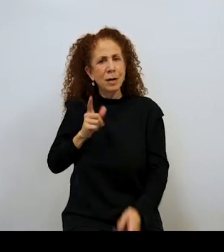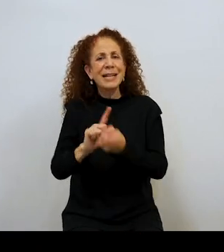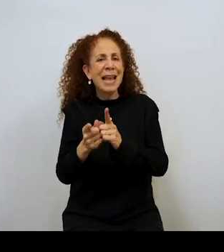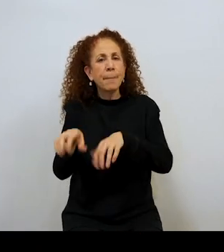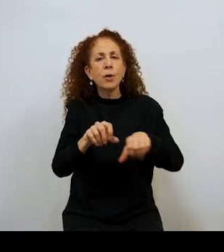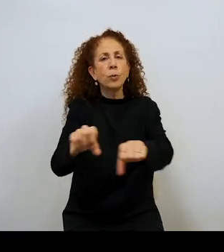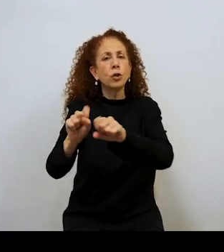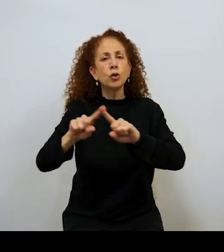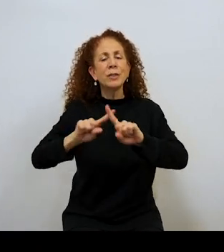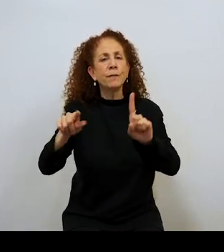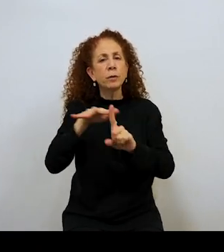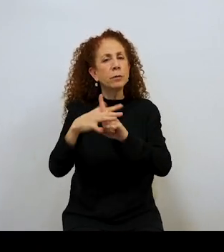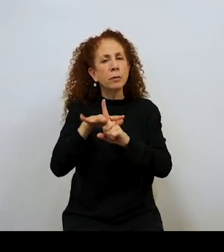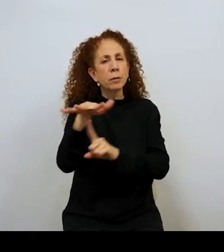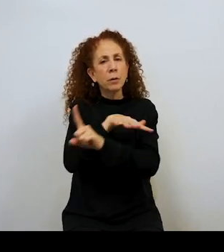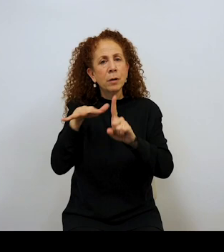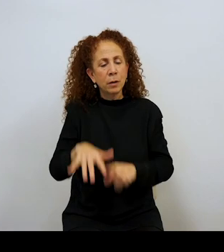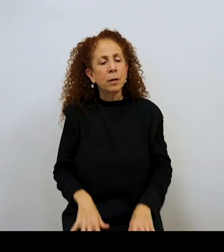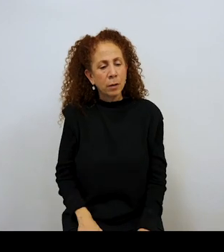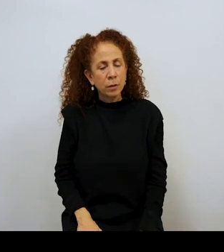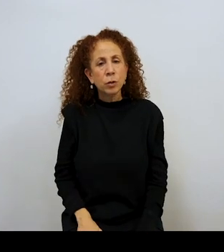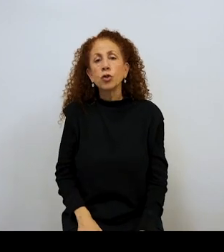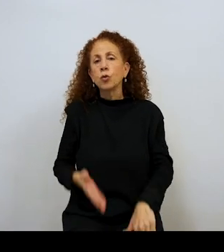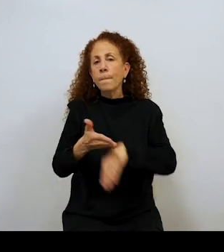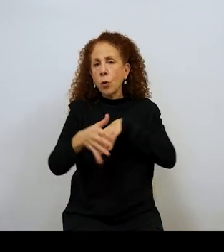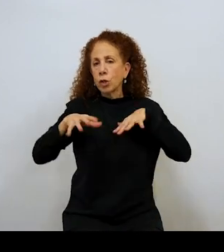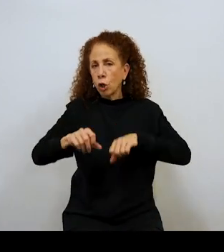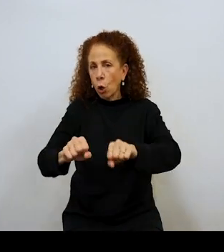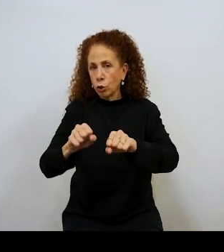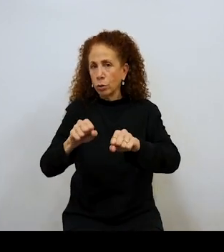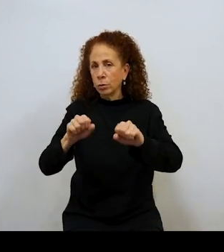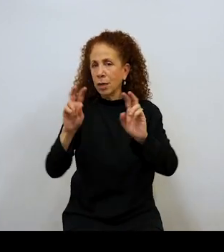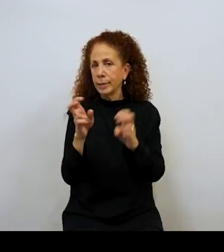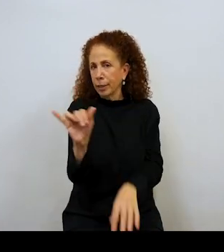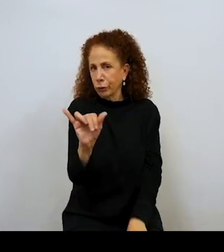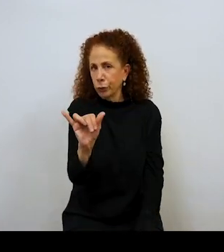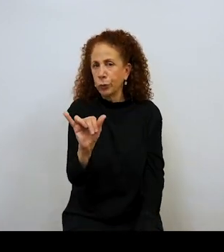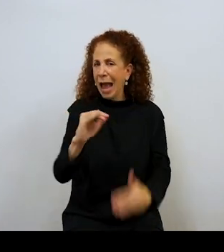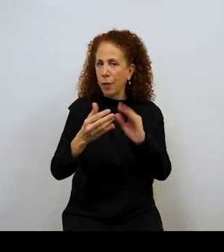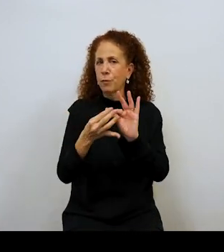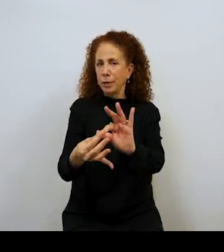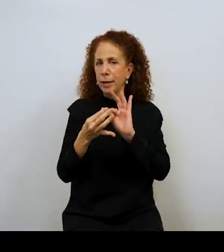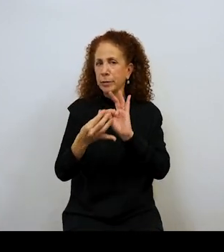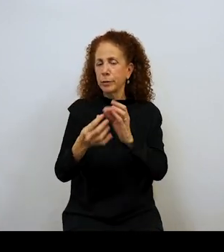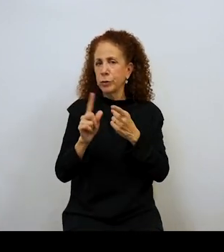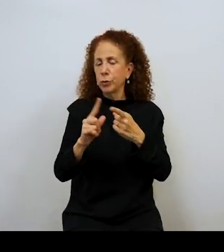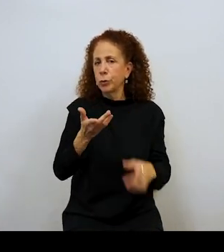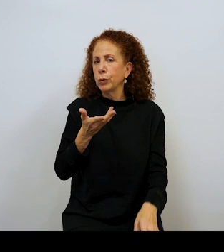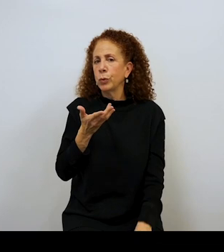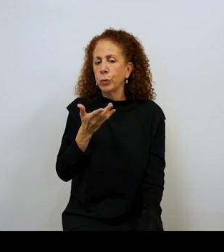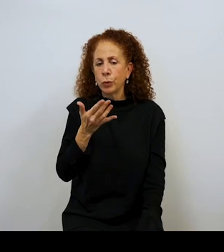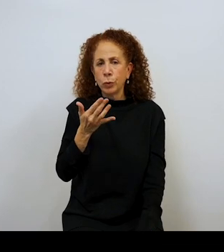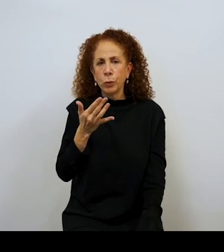adaptable to different, and particularly to like to post-colonial contexts as well. So I just, and how that relates to,